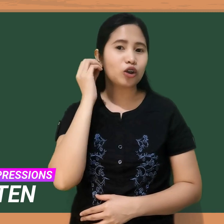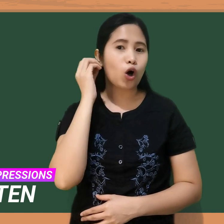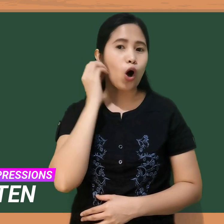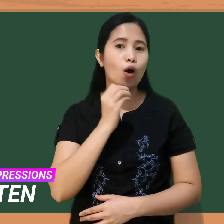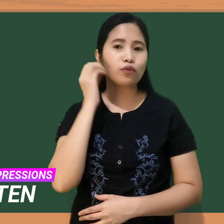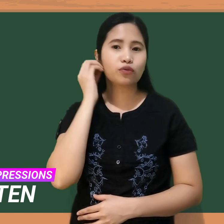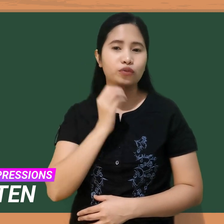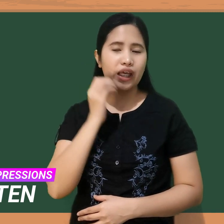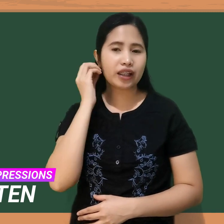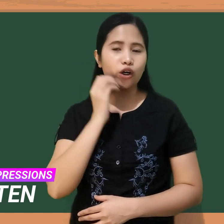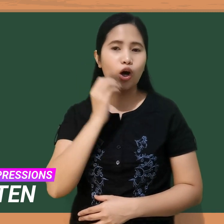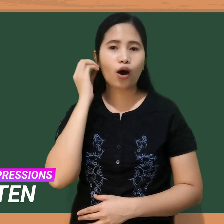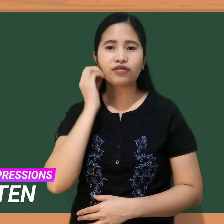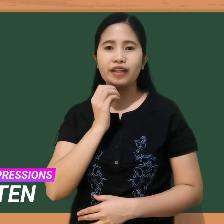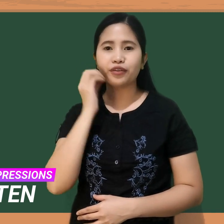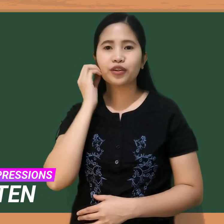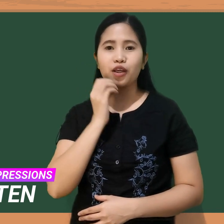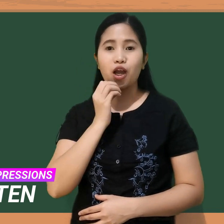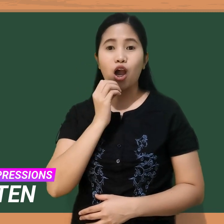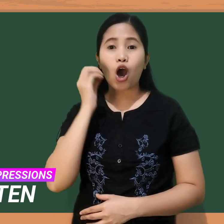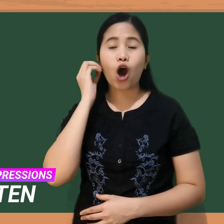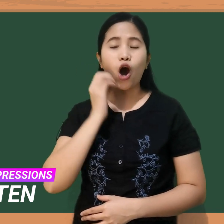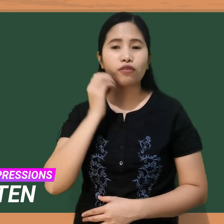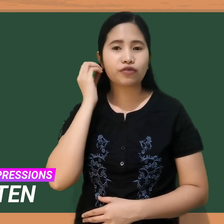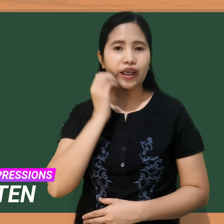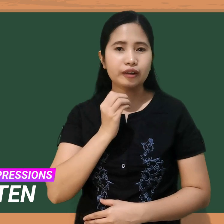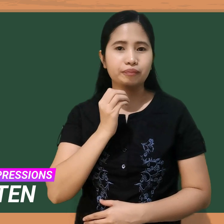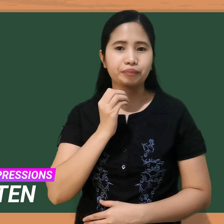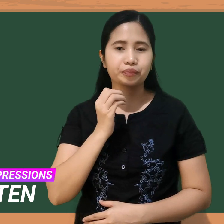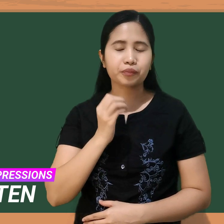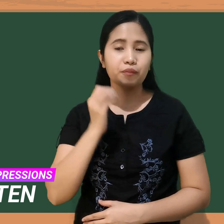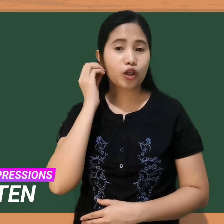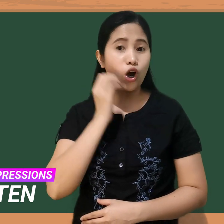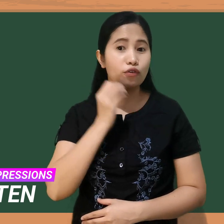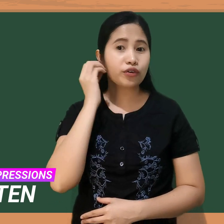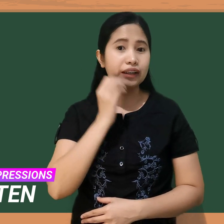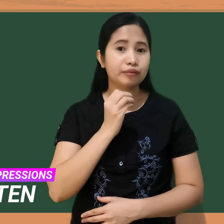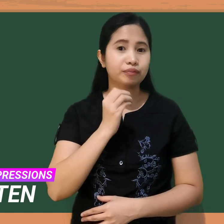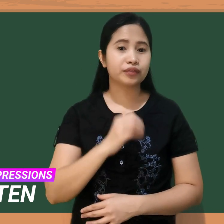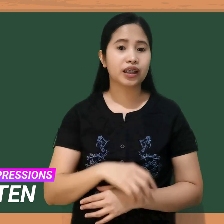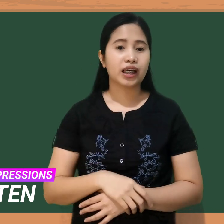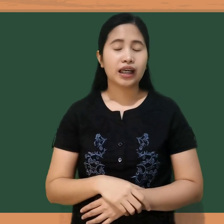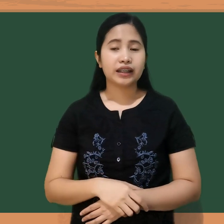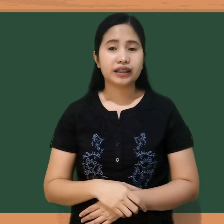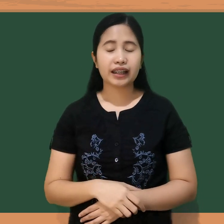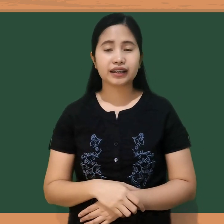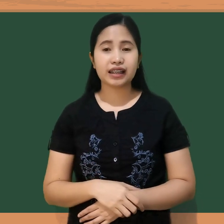dito. Often or often. Often. Often. Next